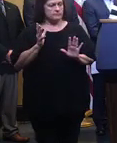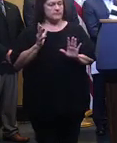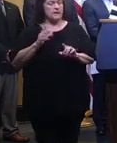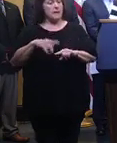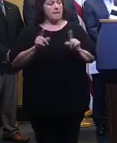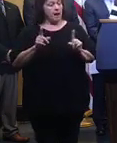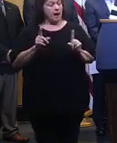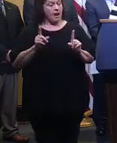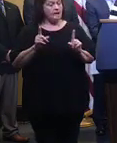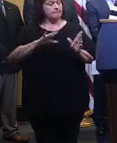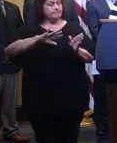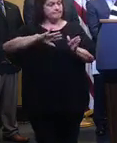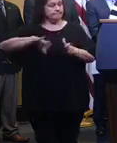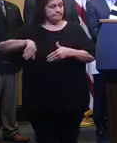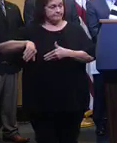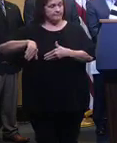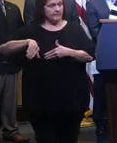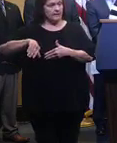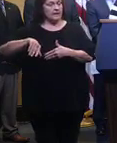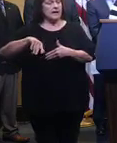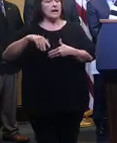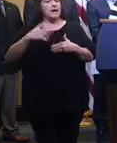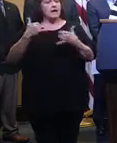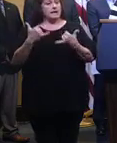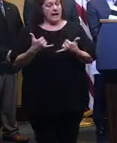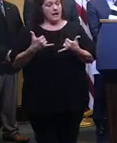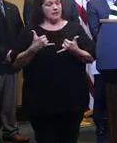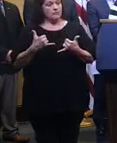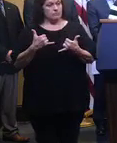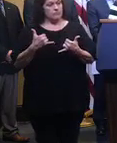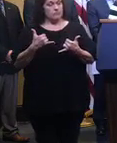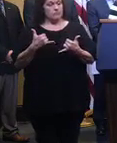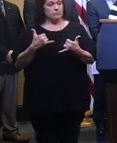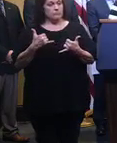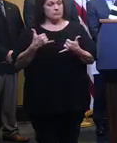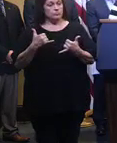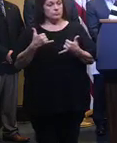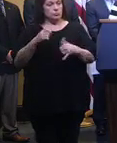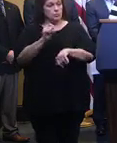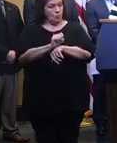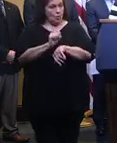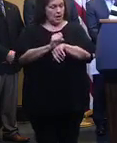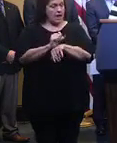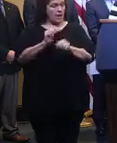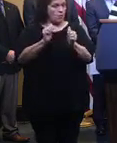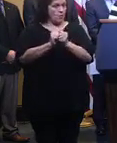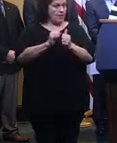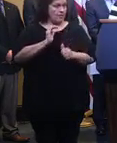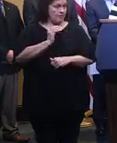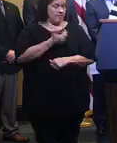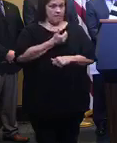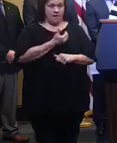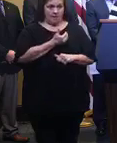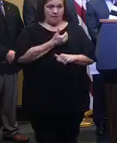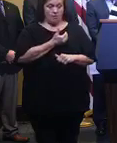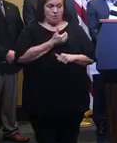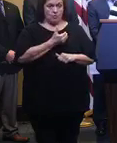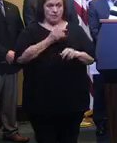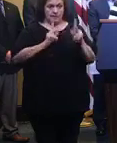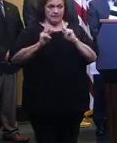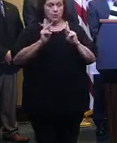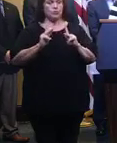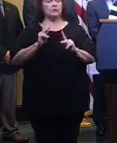But moving that along and working with our local delegation, that the city of New Orleans